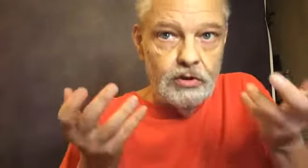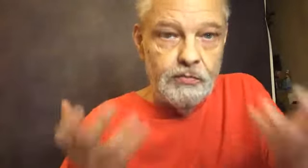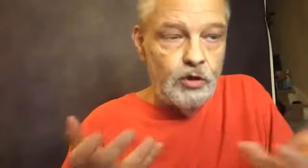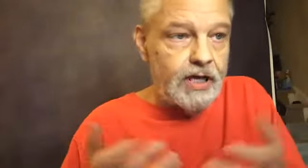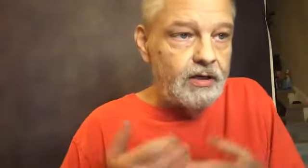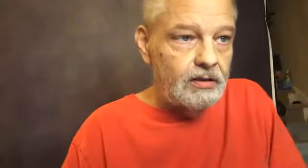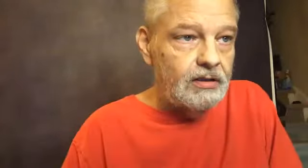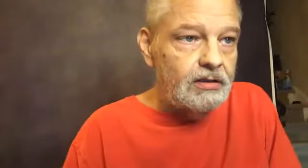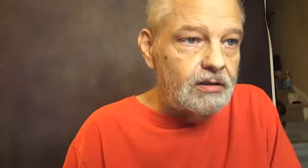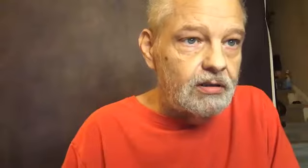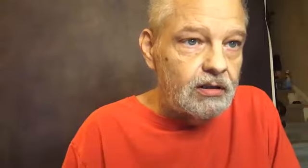communicate